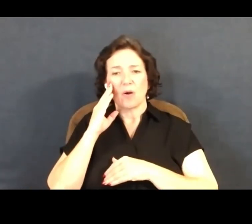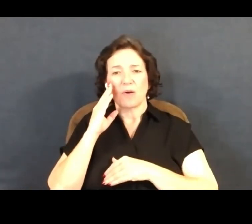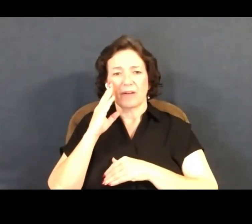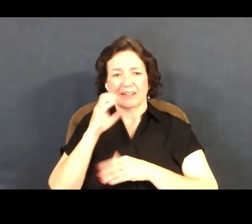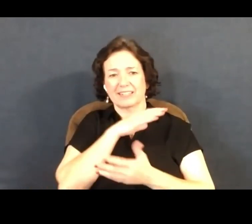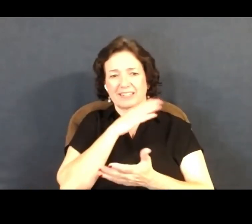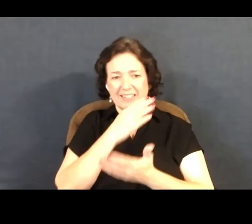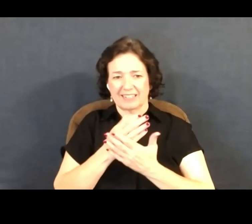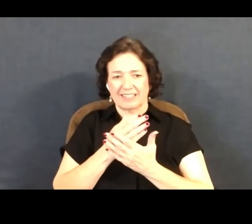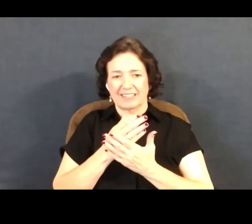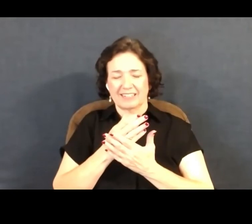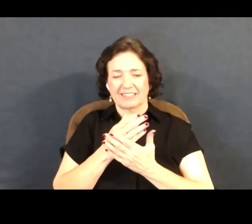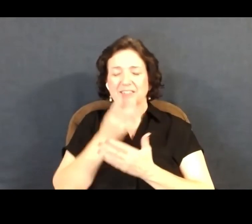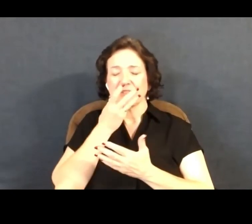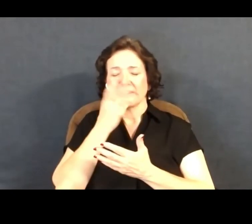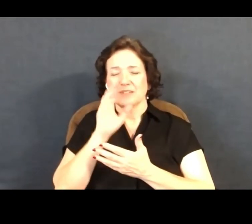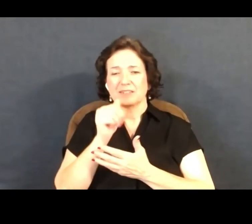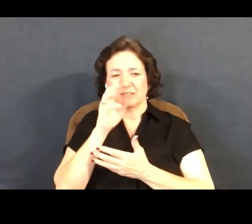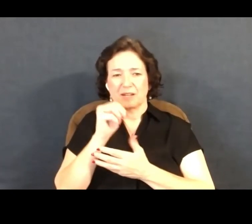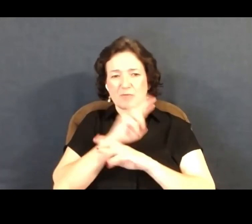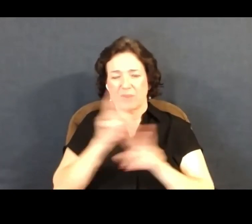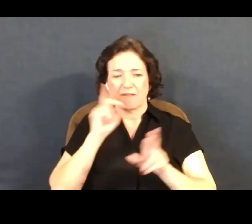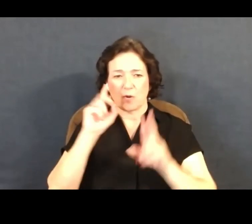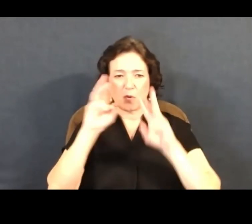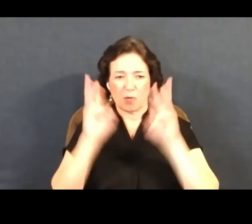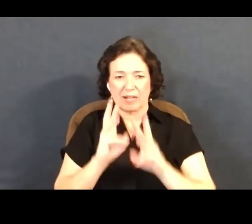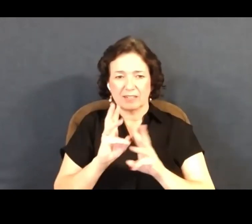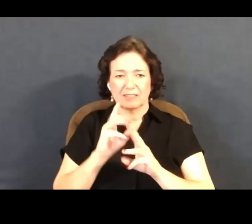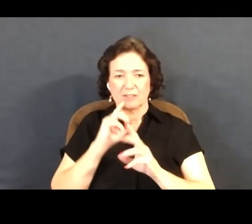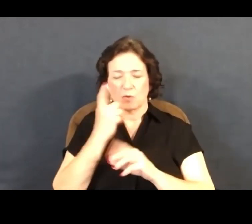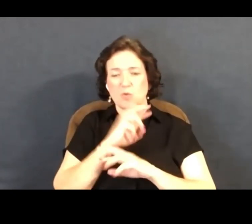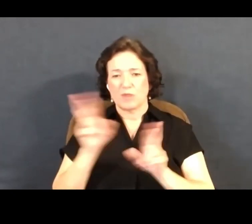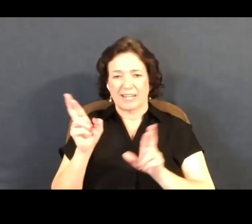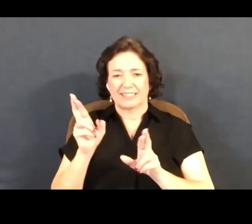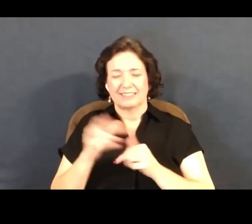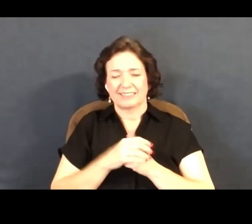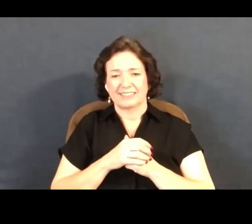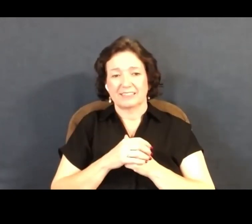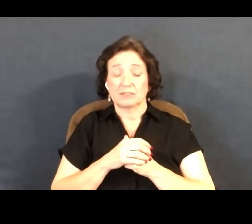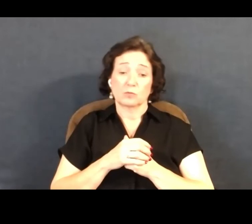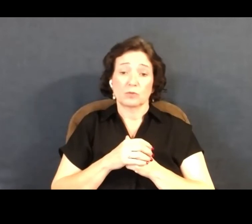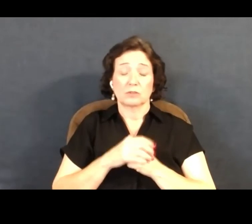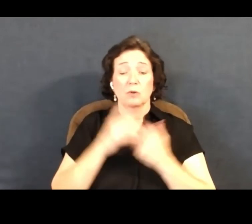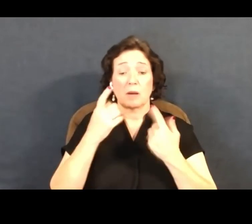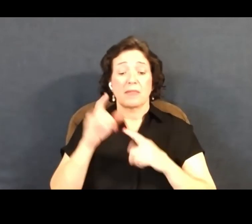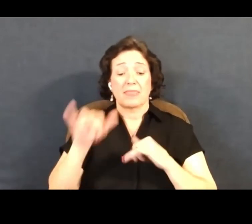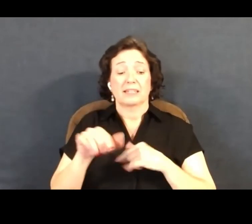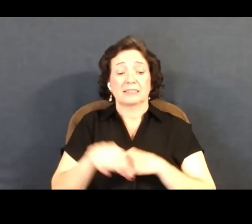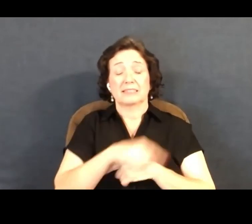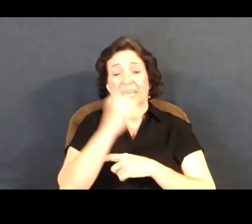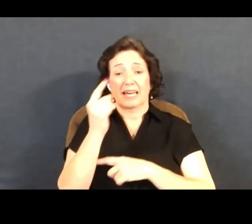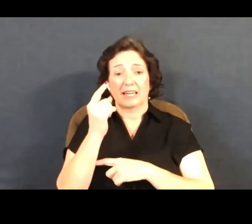his strawberry jam ready for winter, and he had one ready to go. Well, that day, it